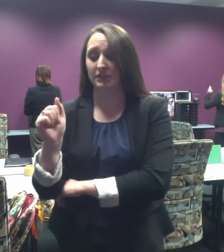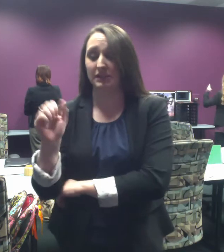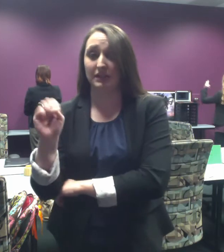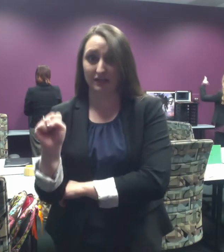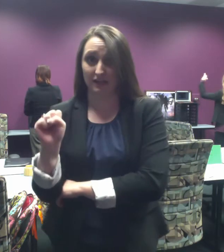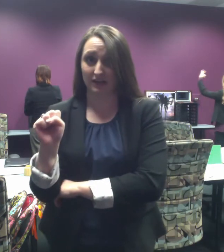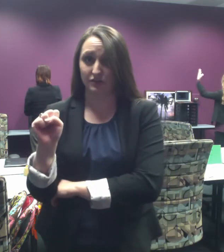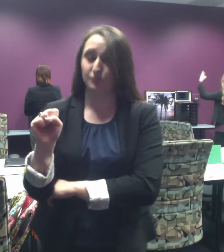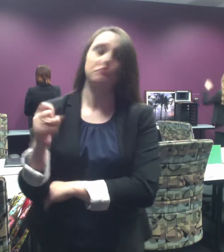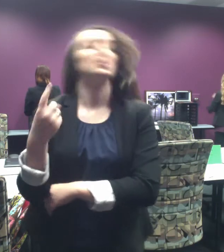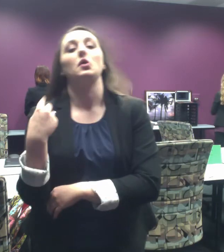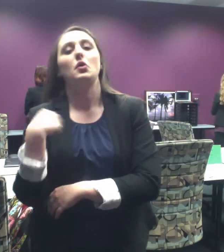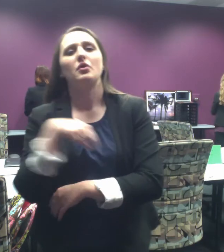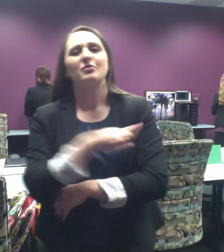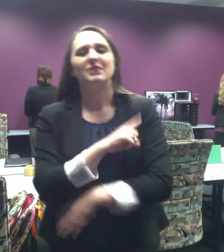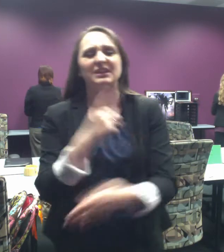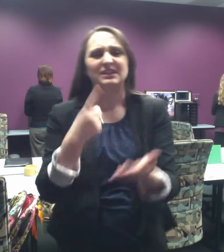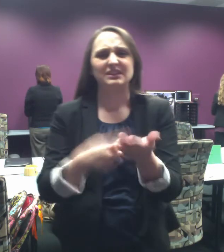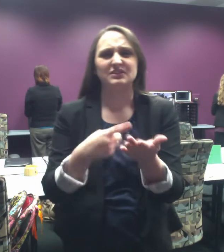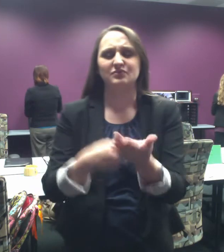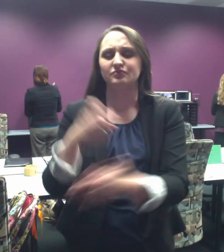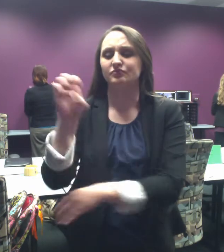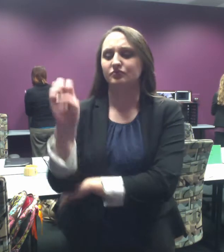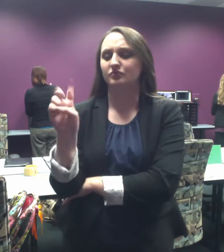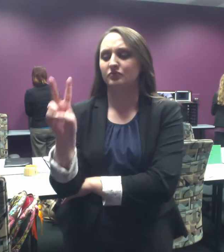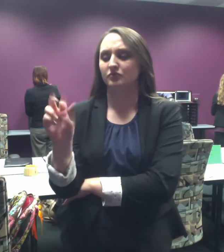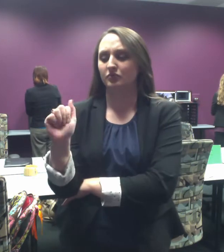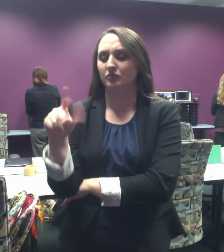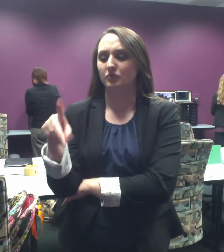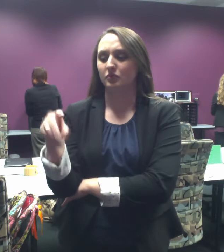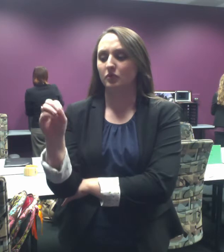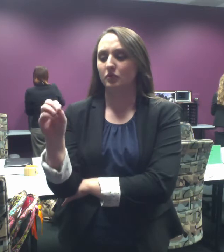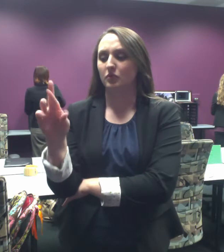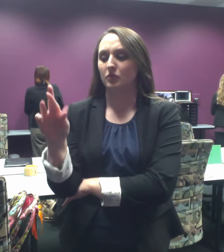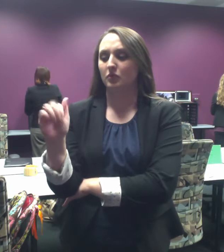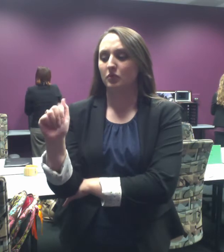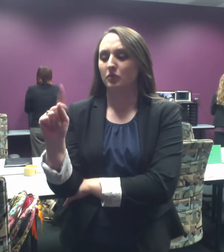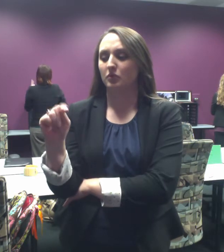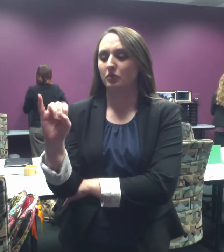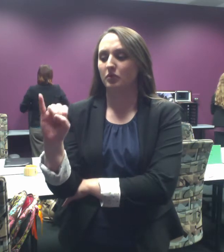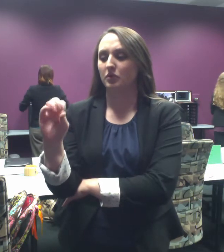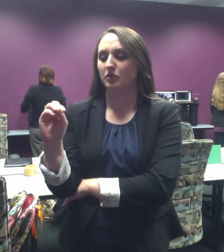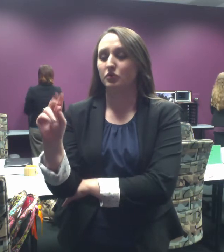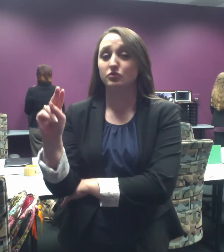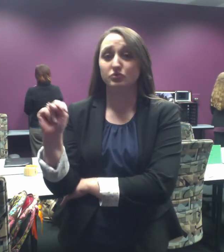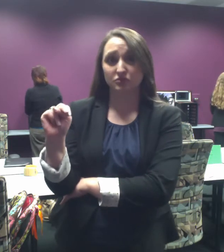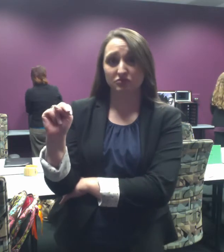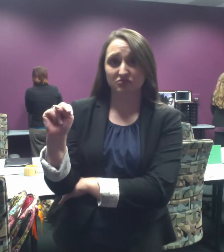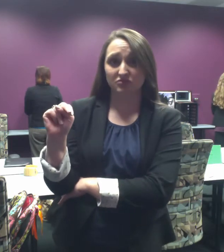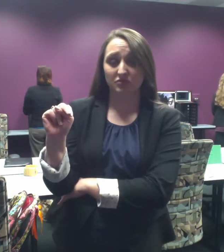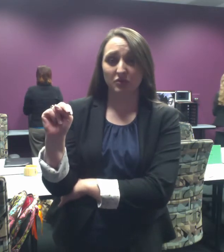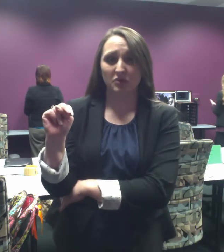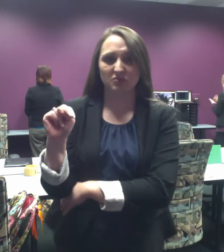oceans, and we looked at principles of desalination. What was one principle that we used in desalination as